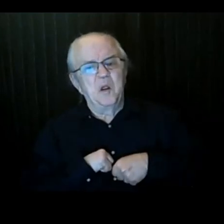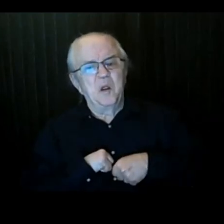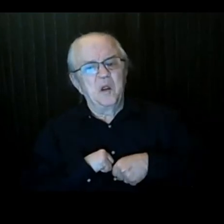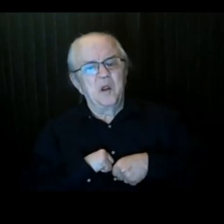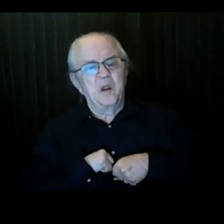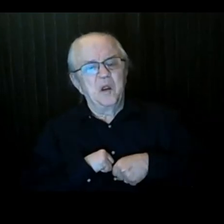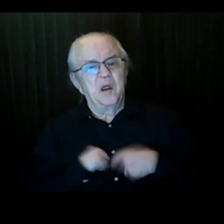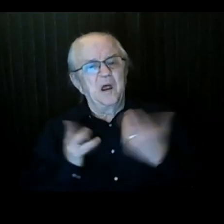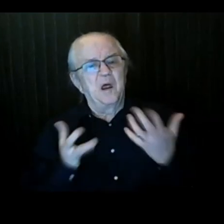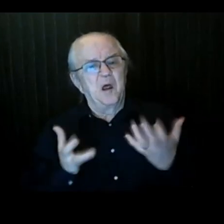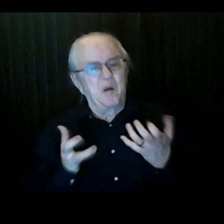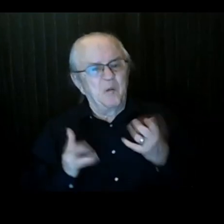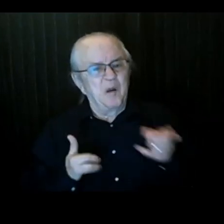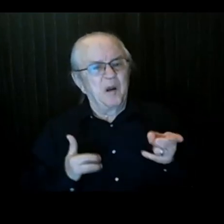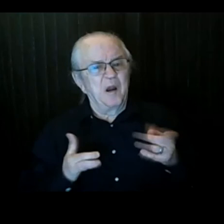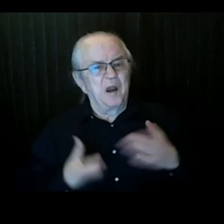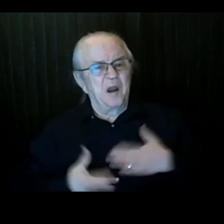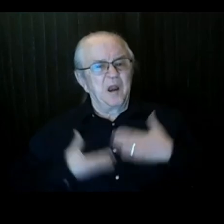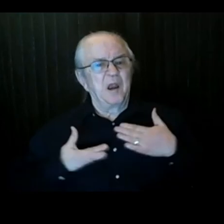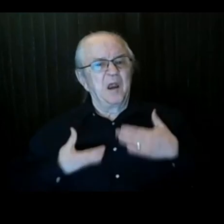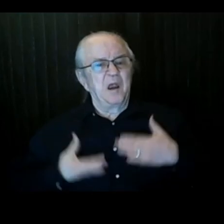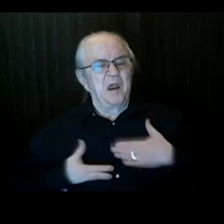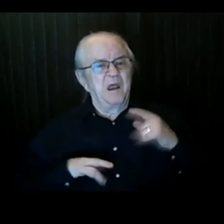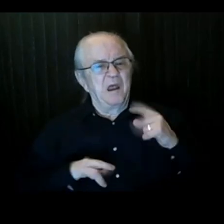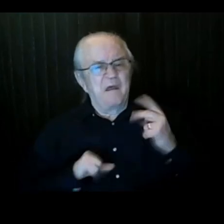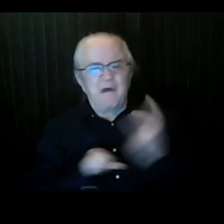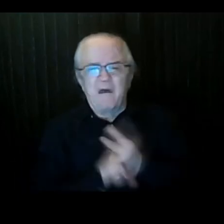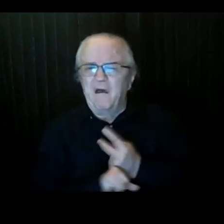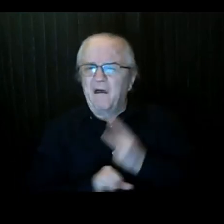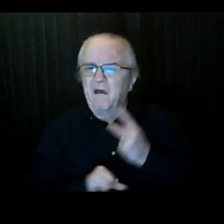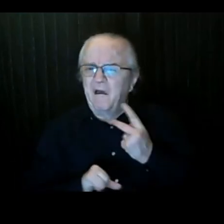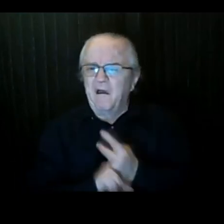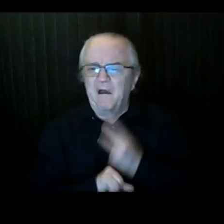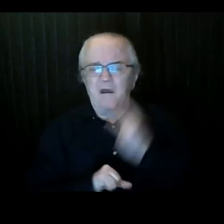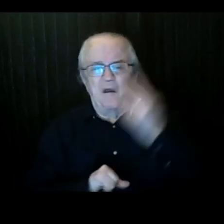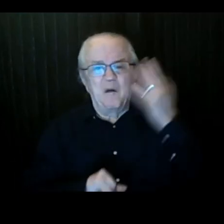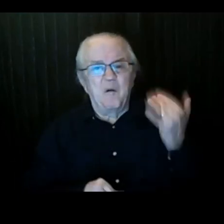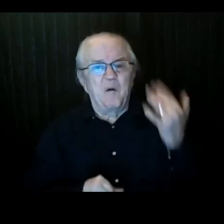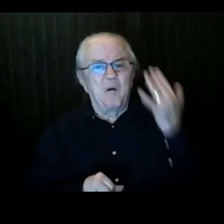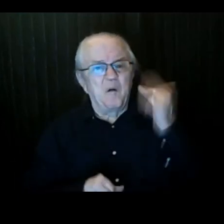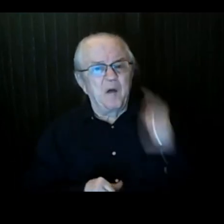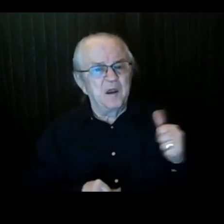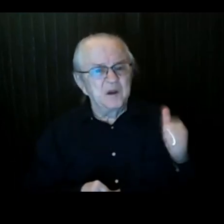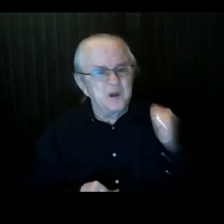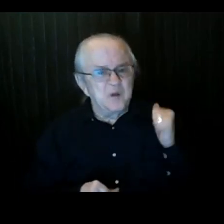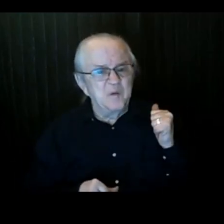I wanted her to be happy, and I couldn't figure out why. Why would she not do this?